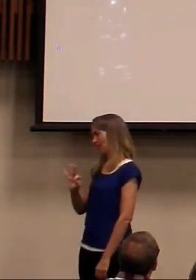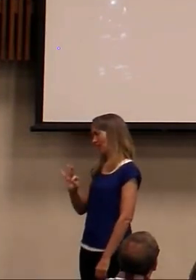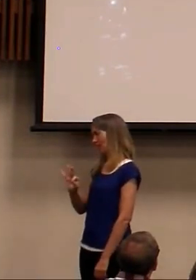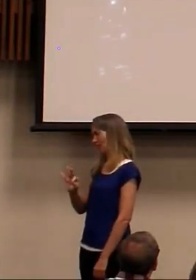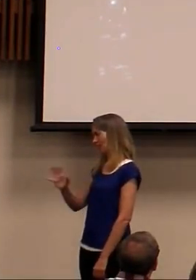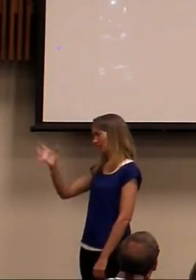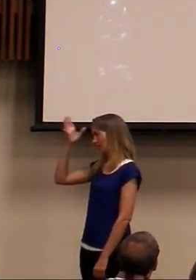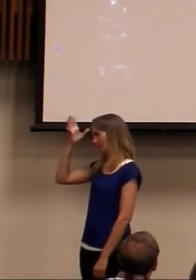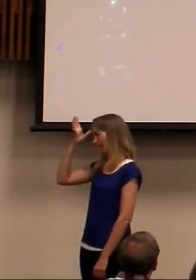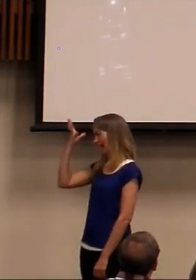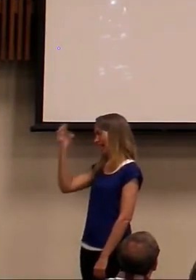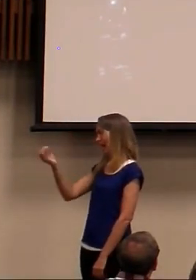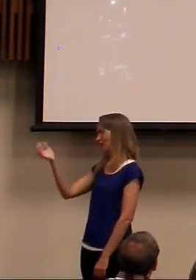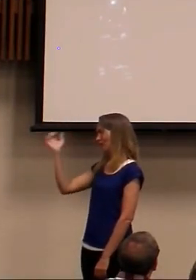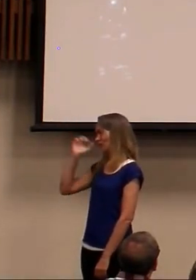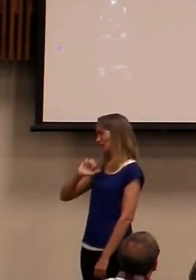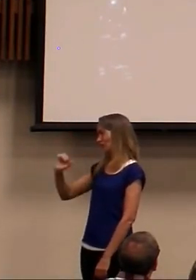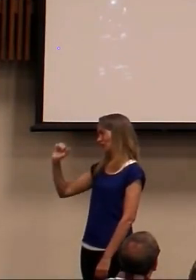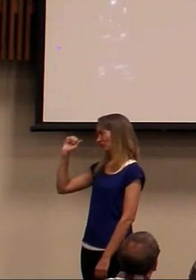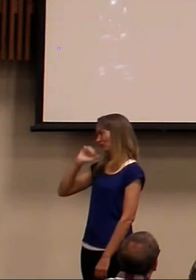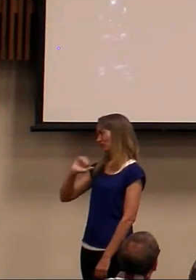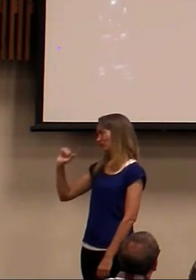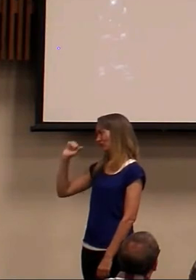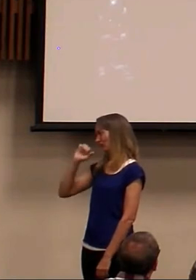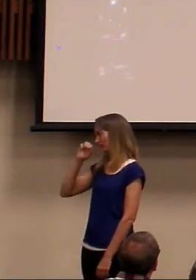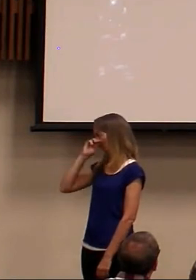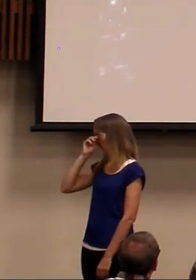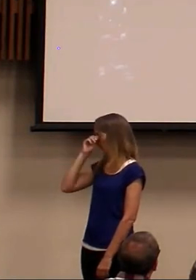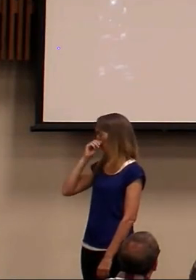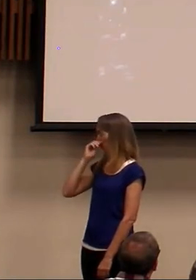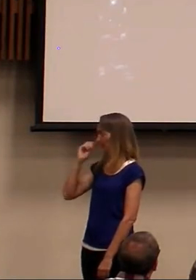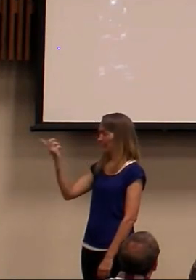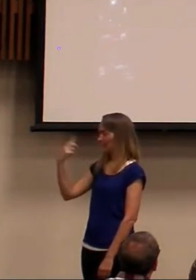Dad had been out drinking again. He came